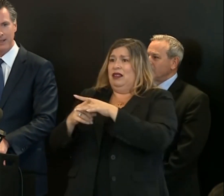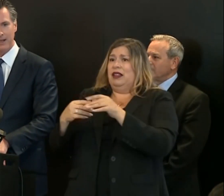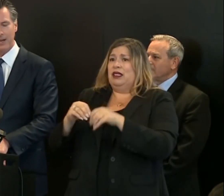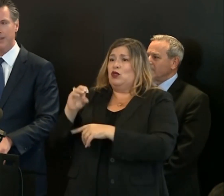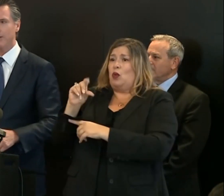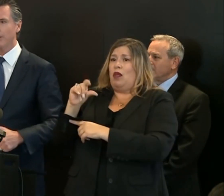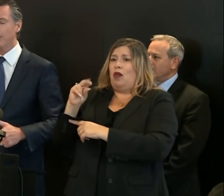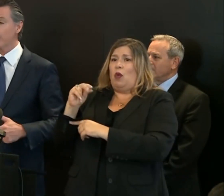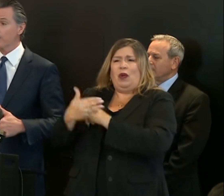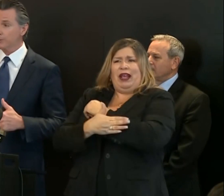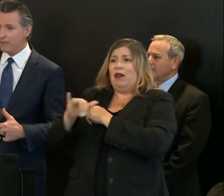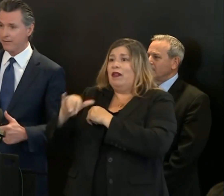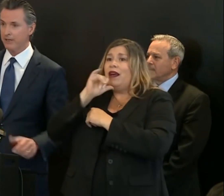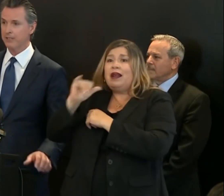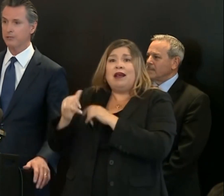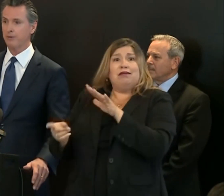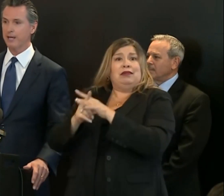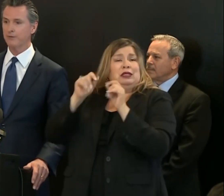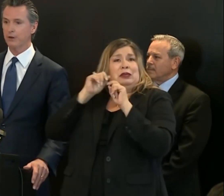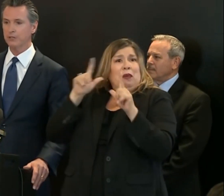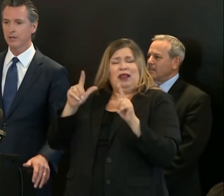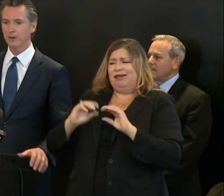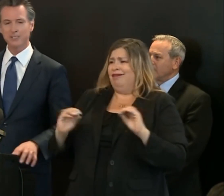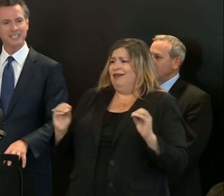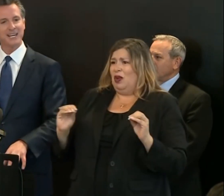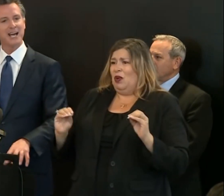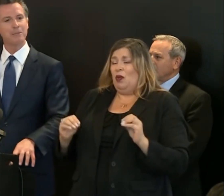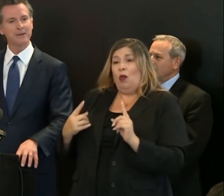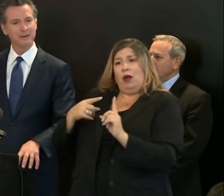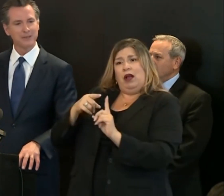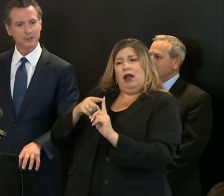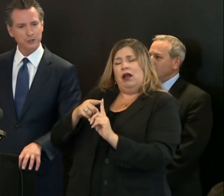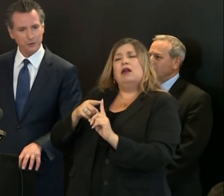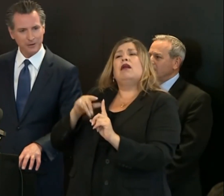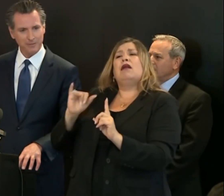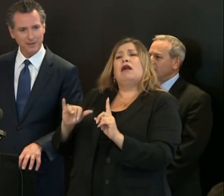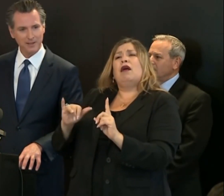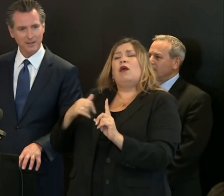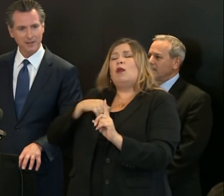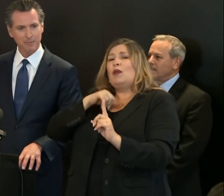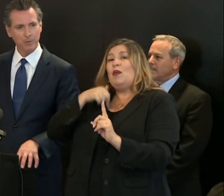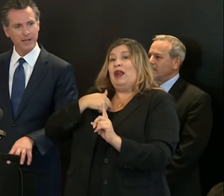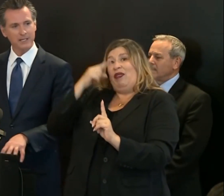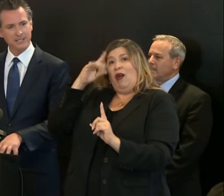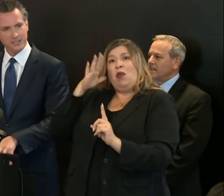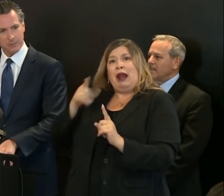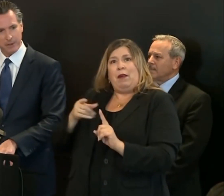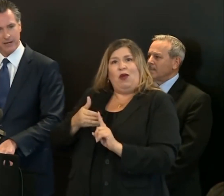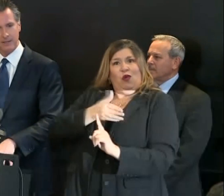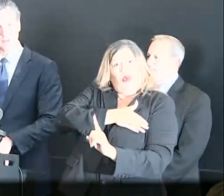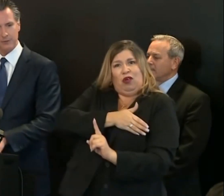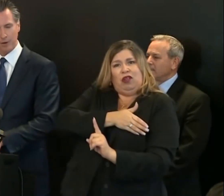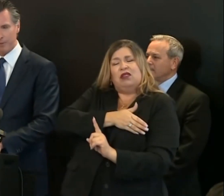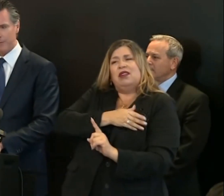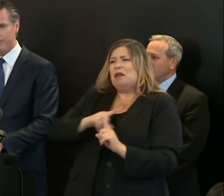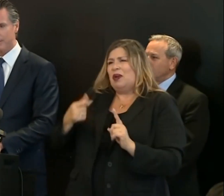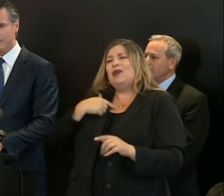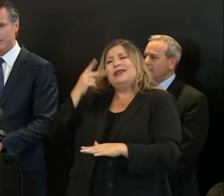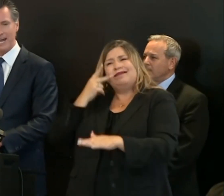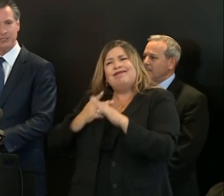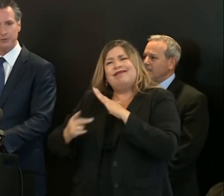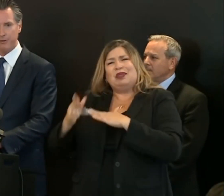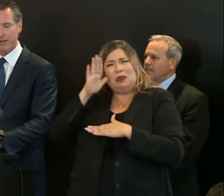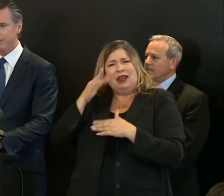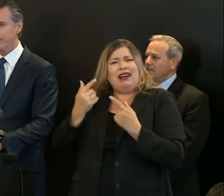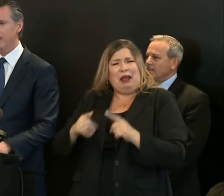anybody. I think the only thing respectfully that surprised folks was that it didn't happen sooner. But we had anticipated this moment.